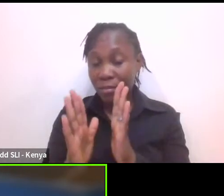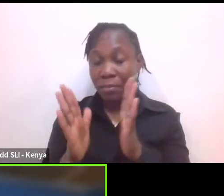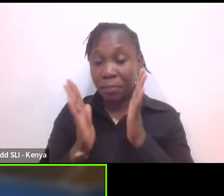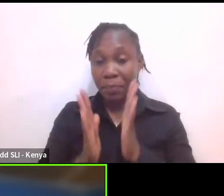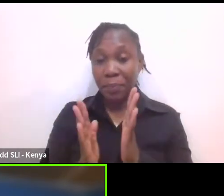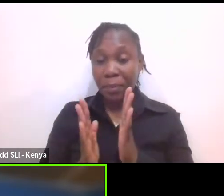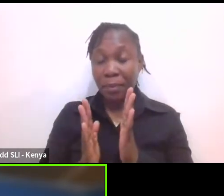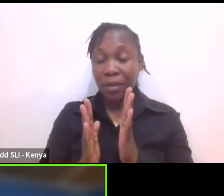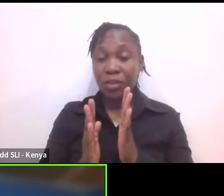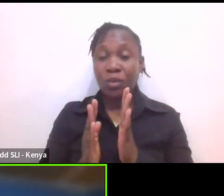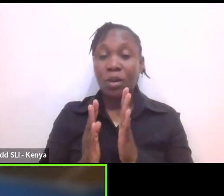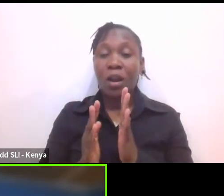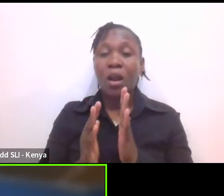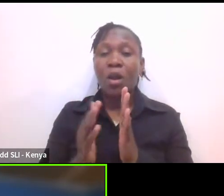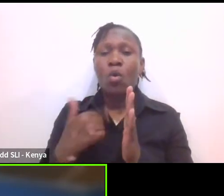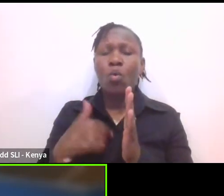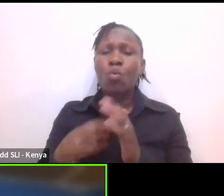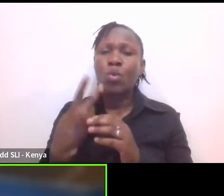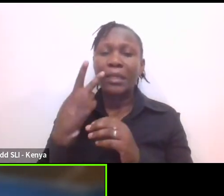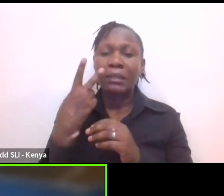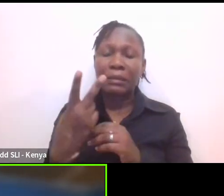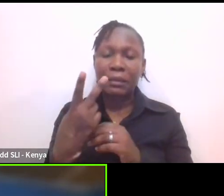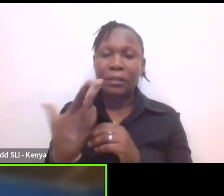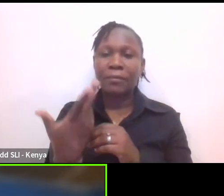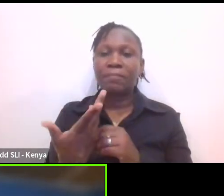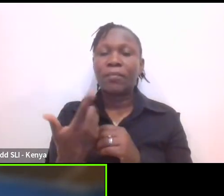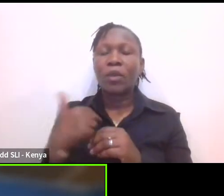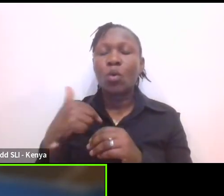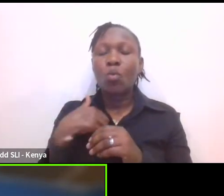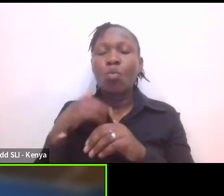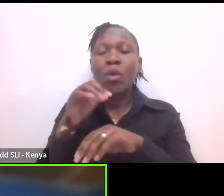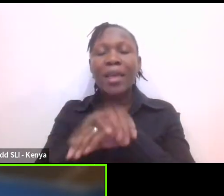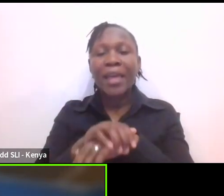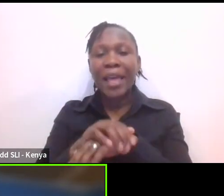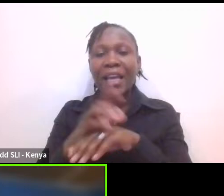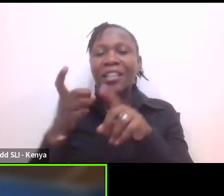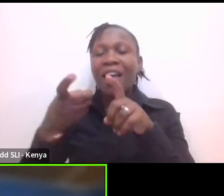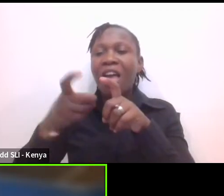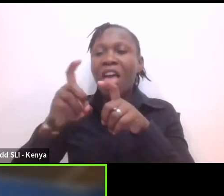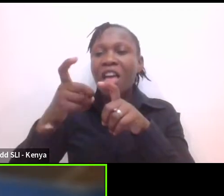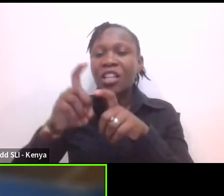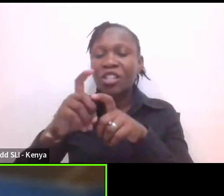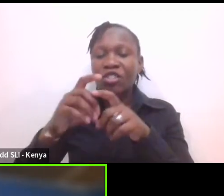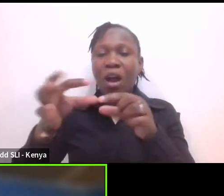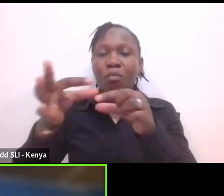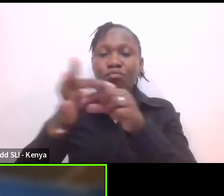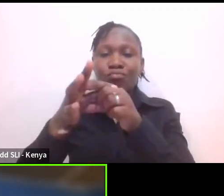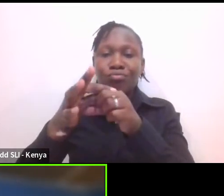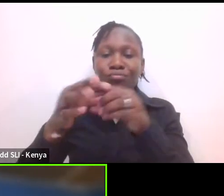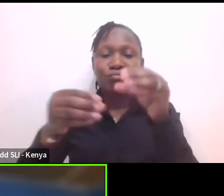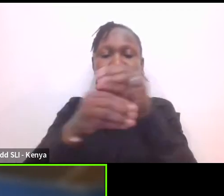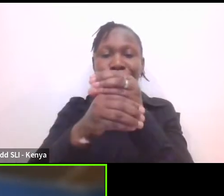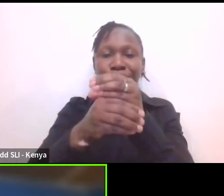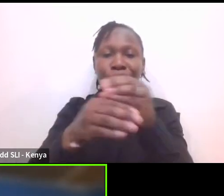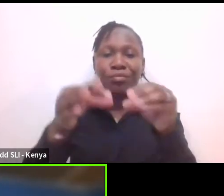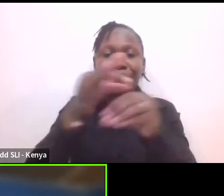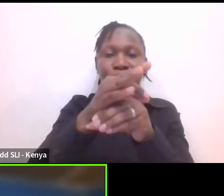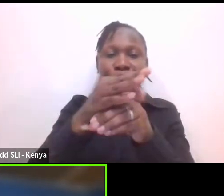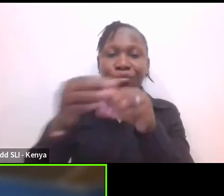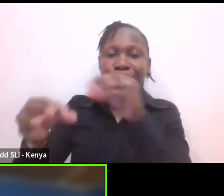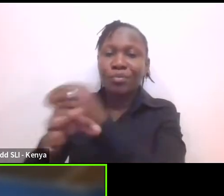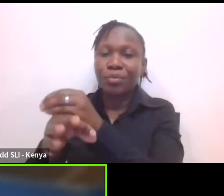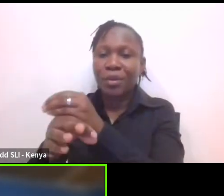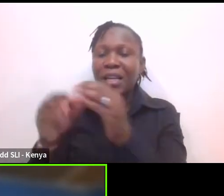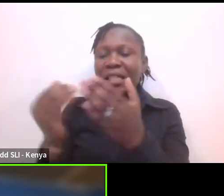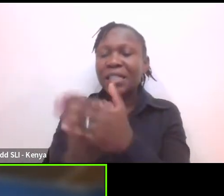as a norm, that you're going to get extra pieces thrown into the puzzle every day, and then you're going to have some pieces that